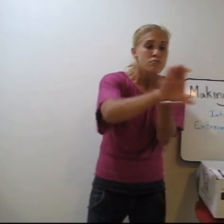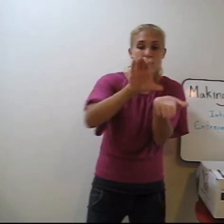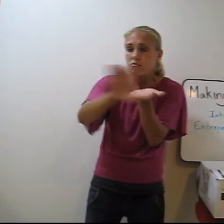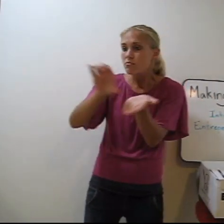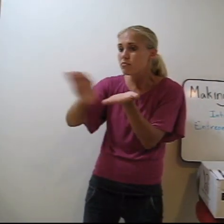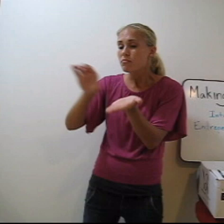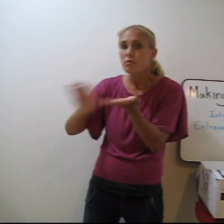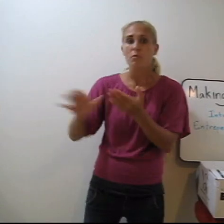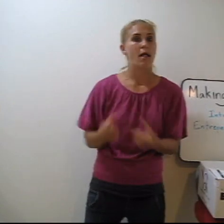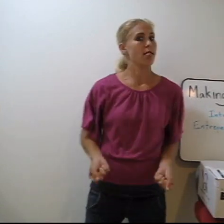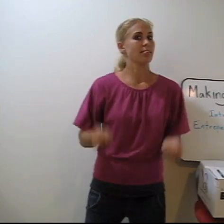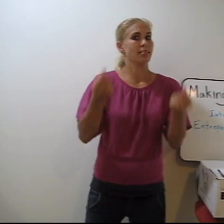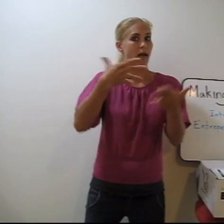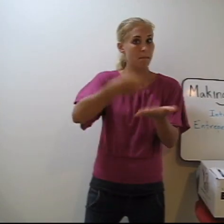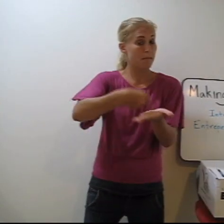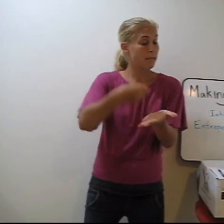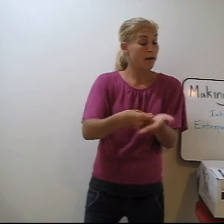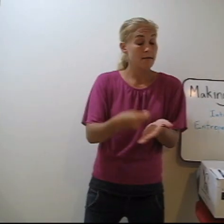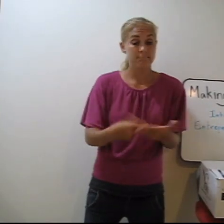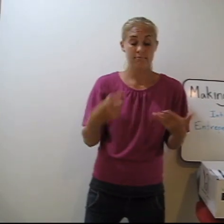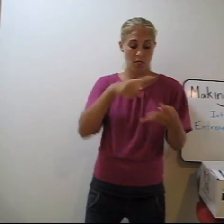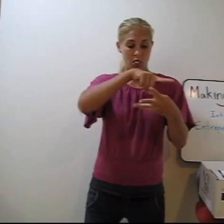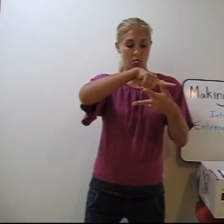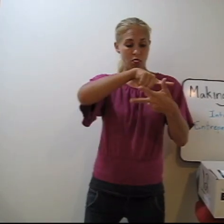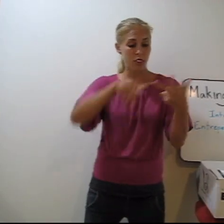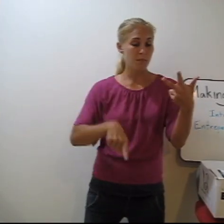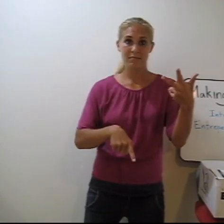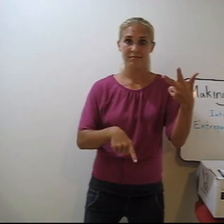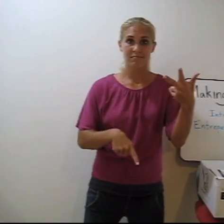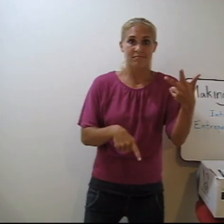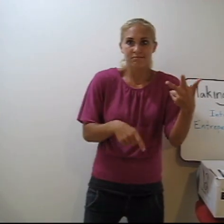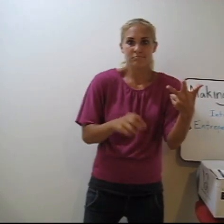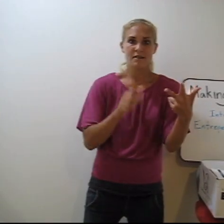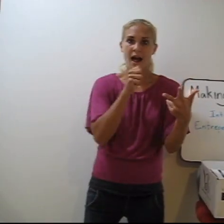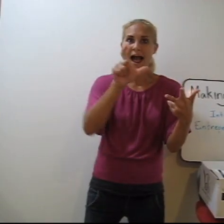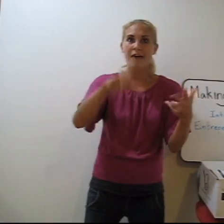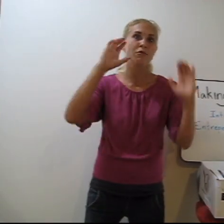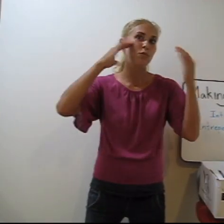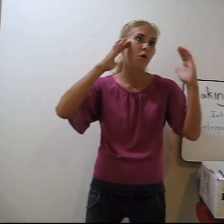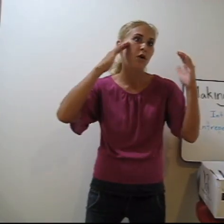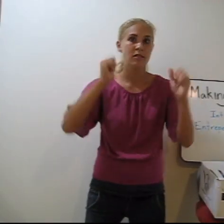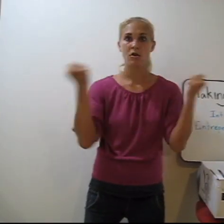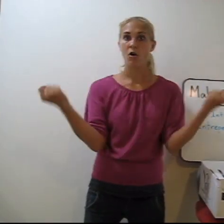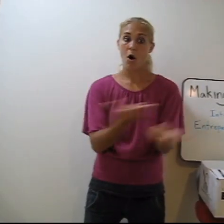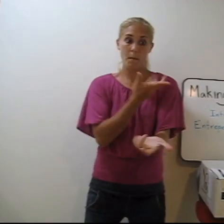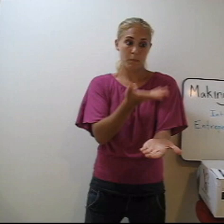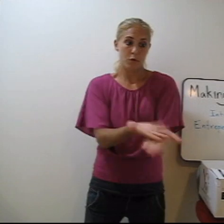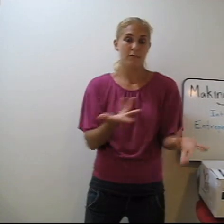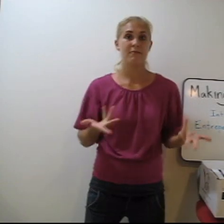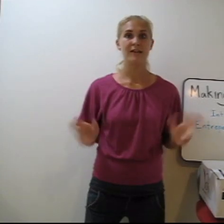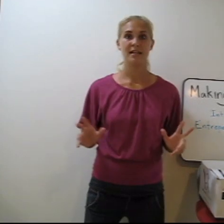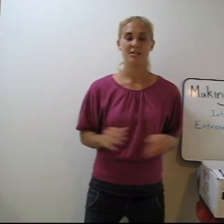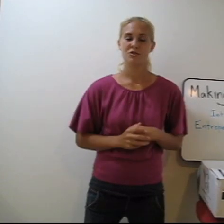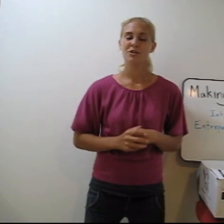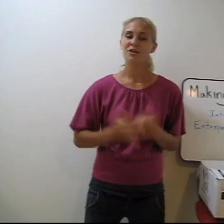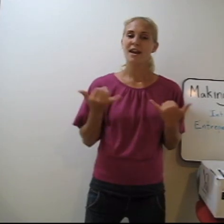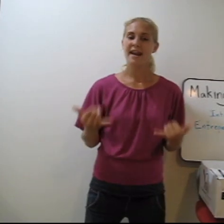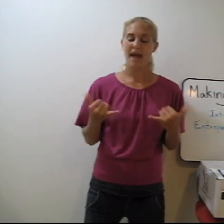inordinate amount of money, none of those are variables at all. They are all proven. So what then is the only